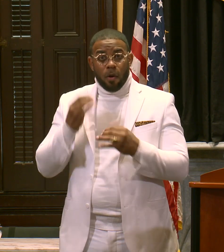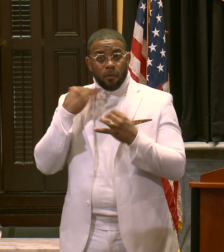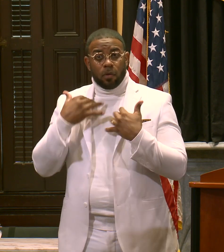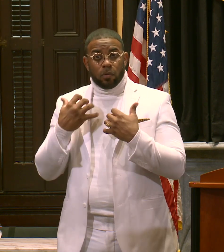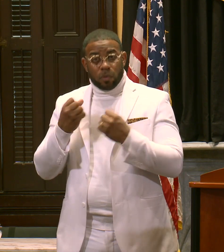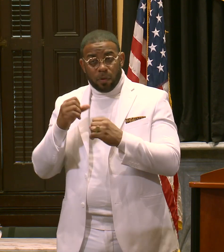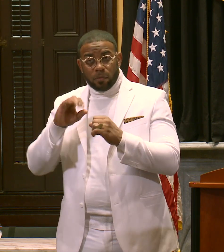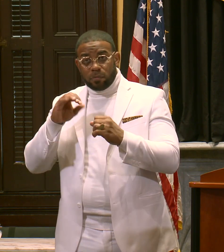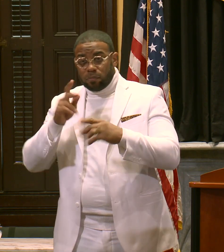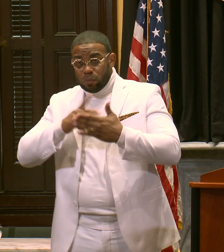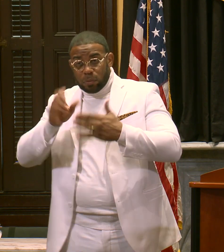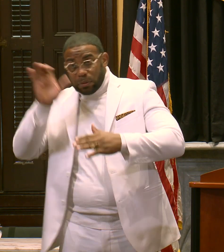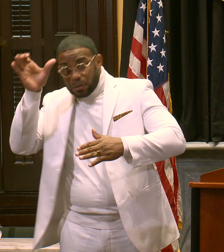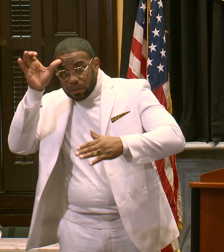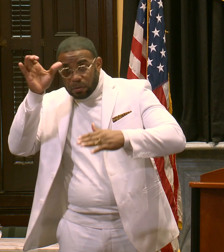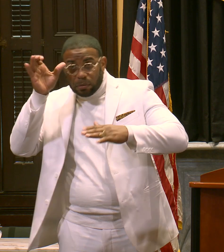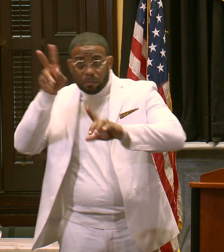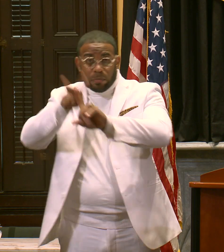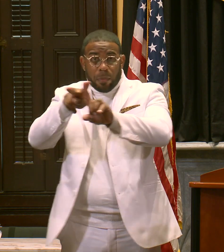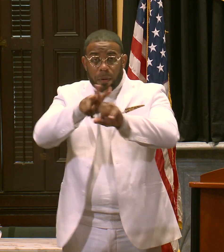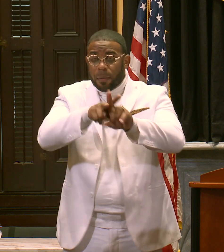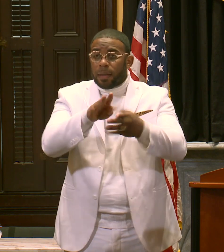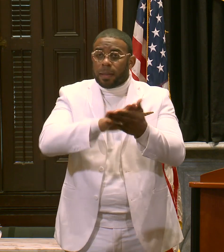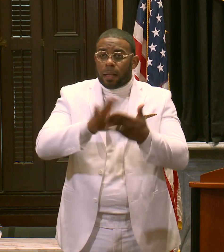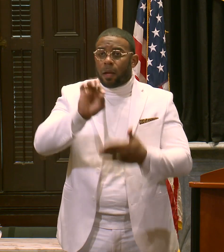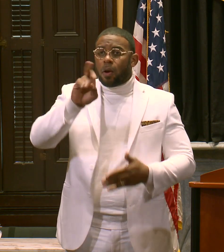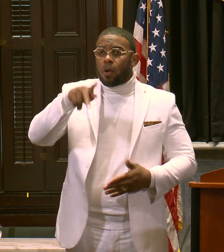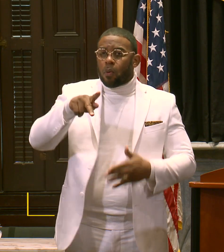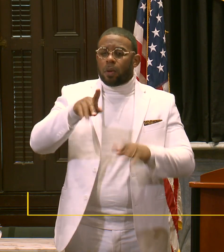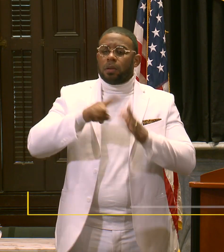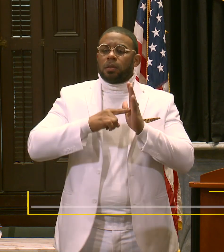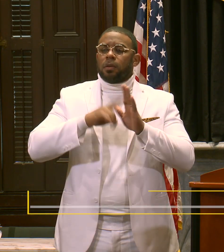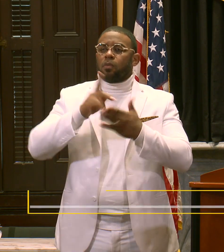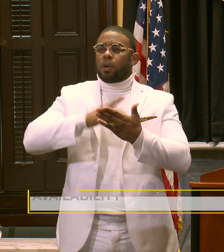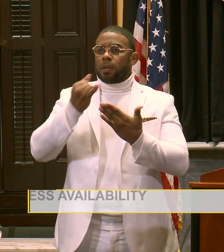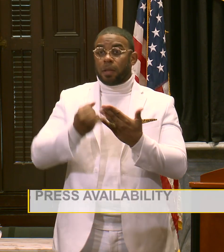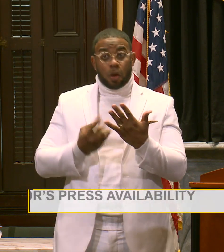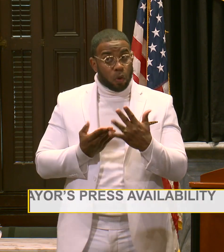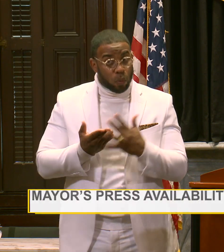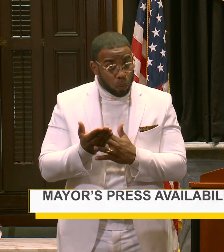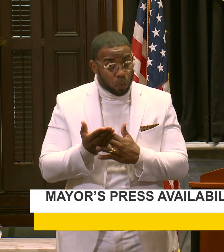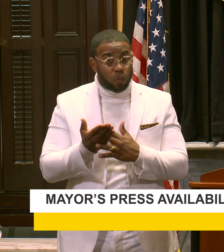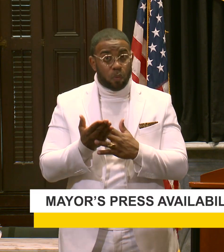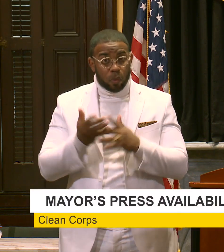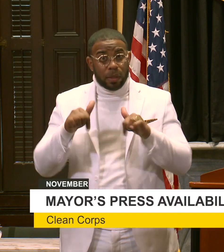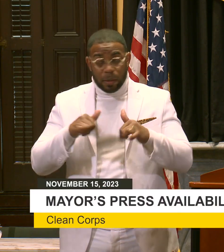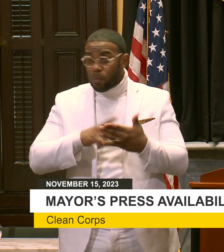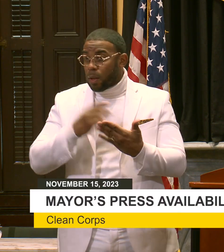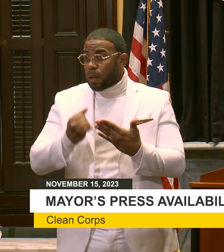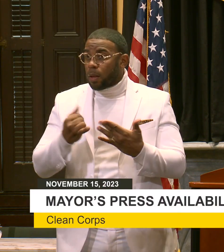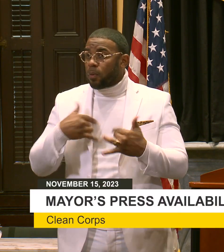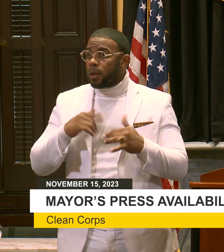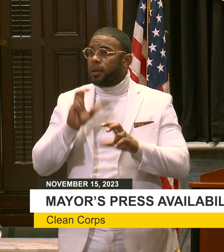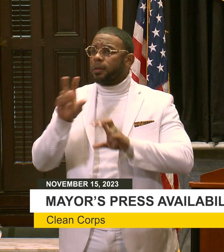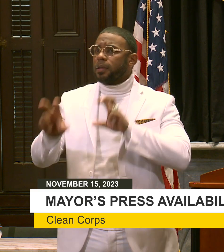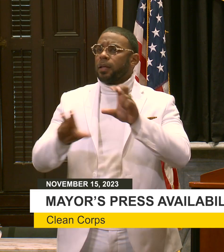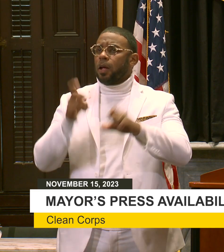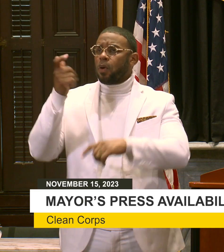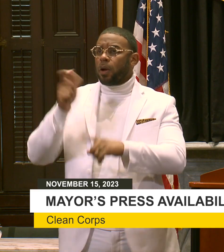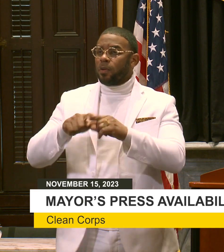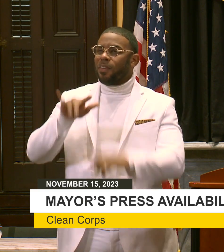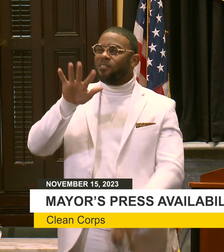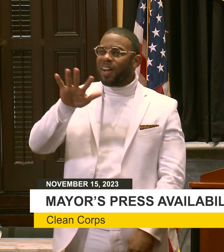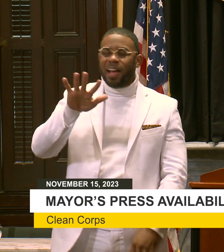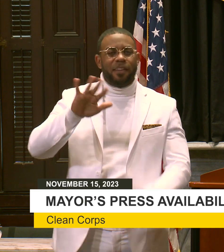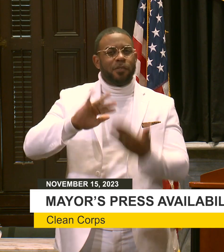to conceptualize and deploy the Clean Course Demonstration Project. Through this project, we have allocated grants to